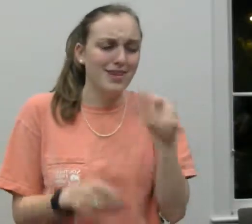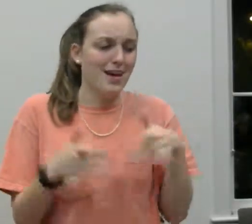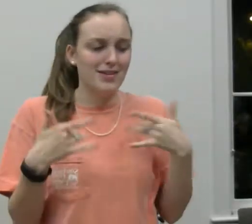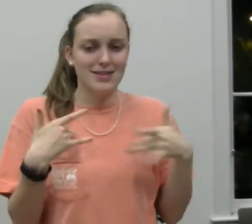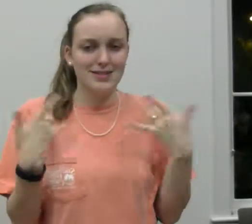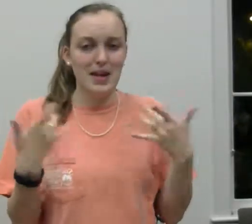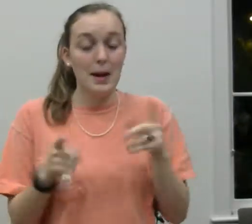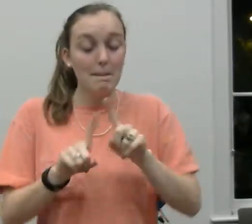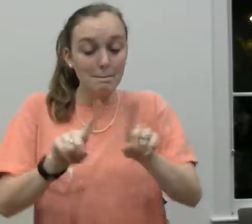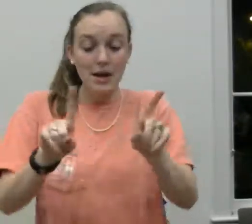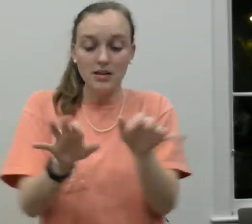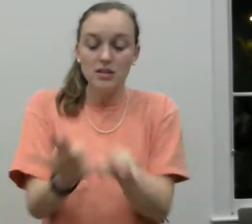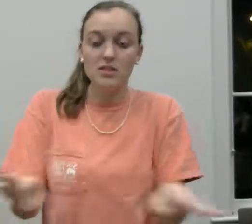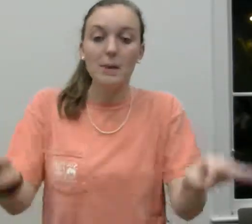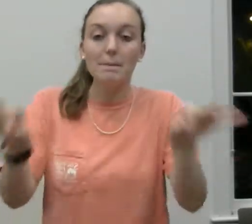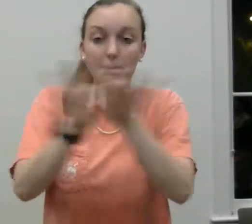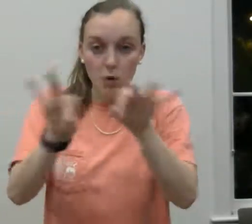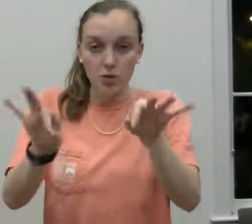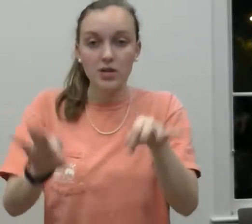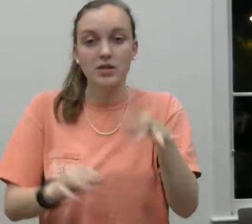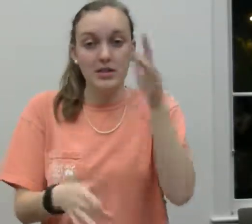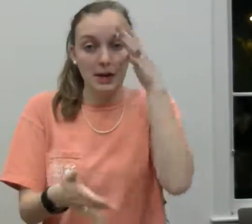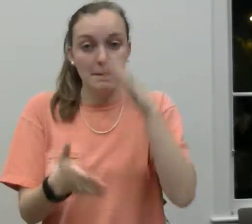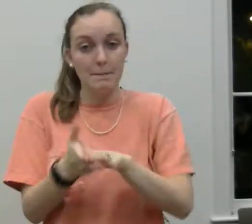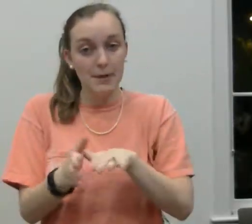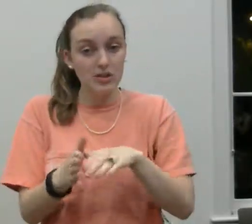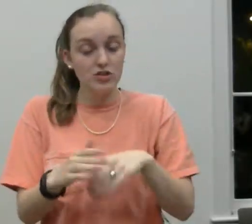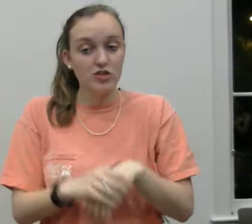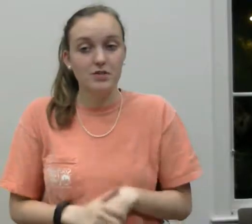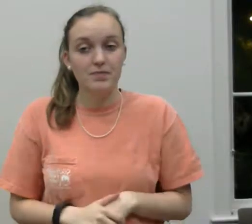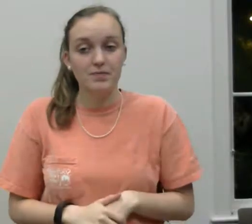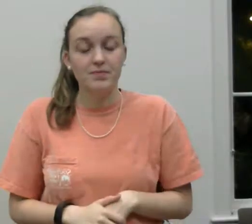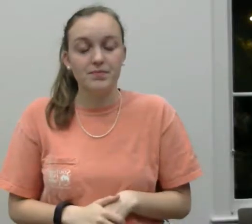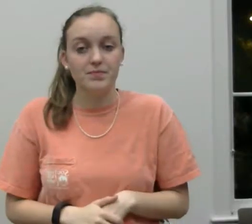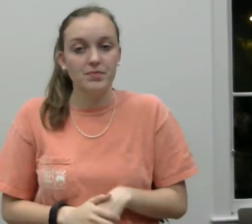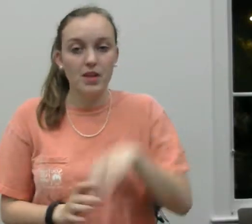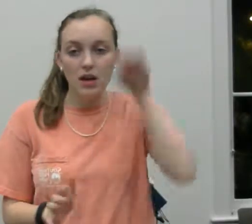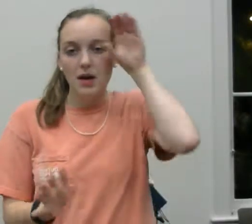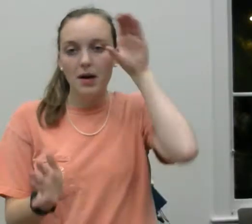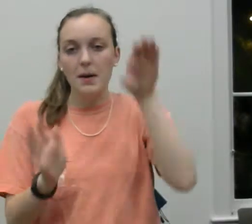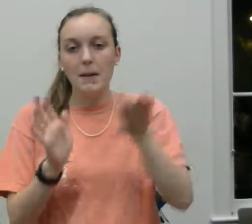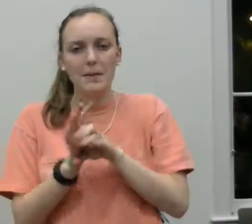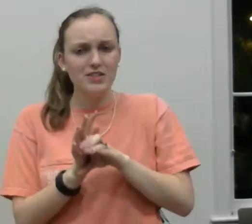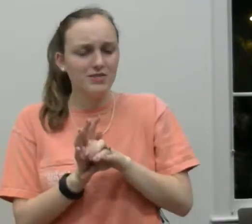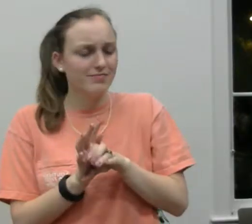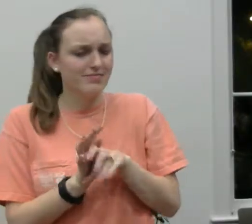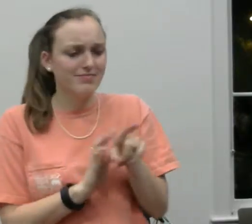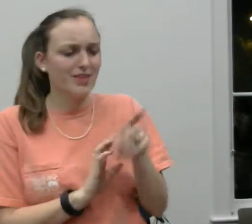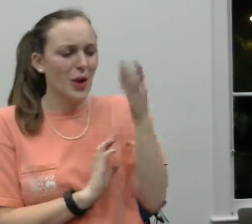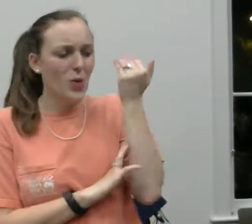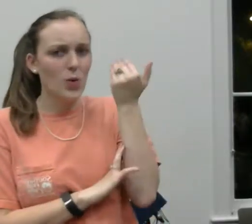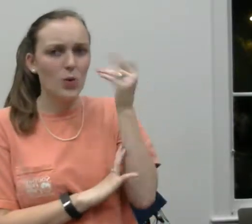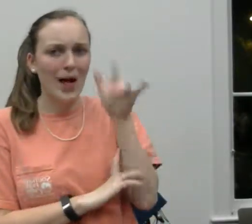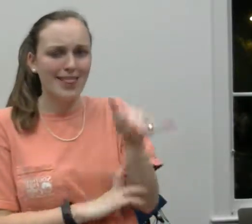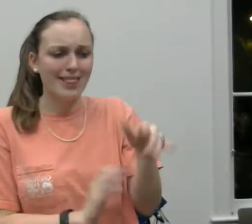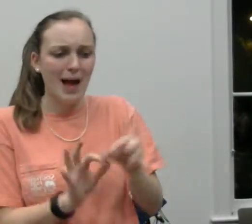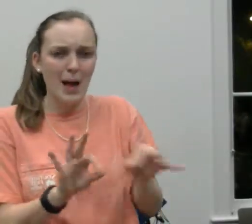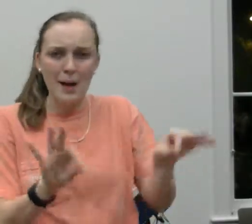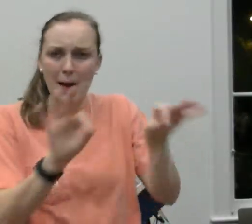very important picture. And why I say that is because this basically sums up everything that there is to learn